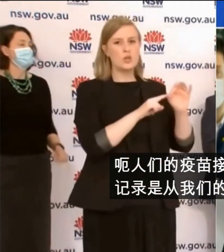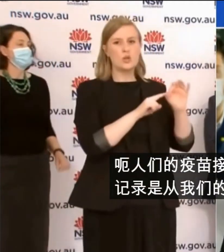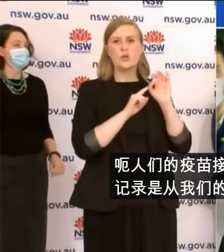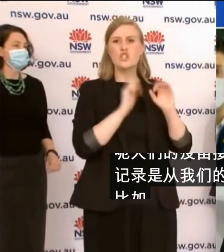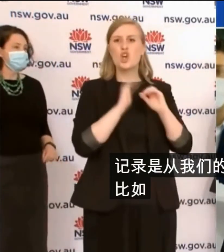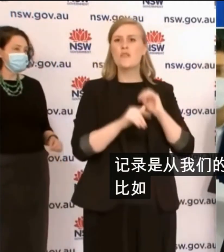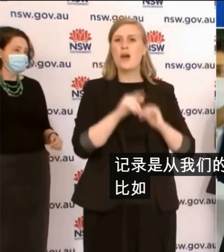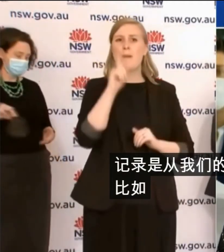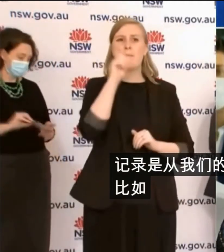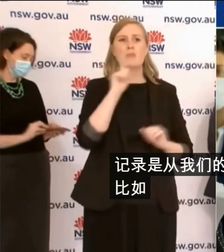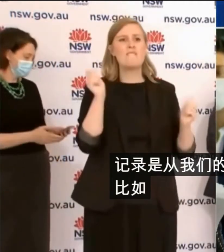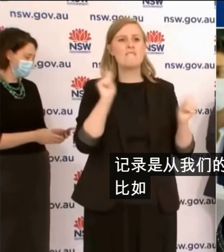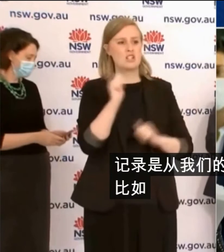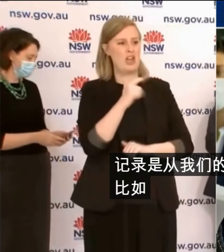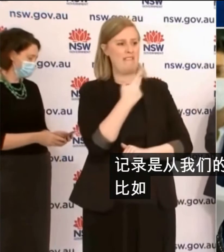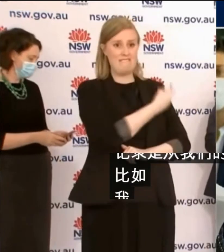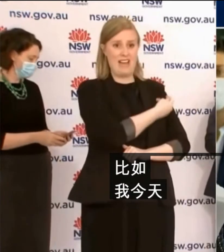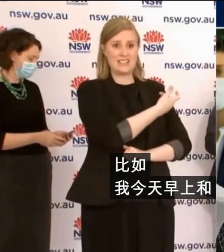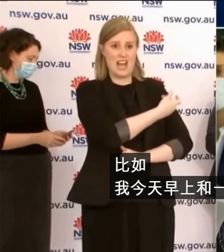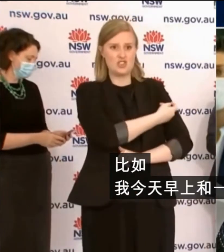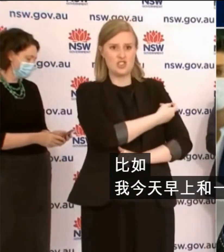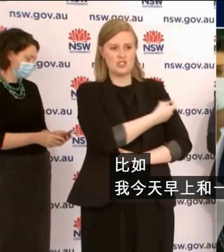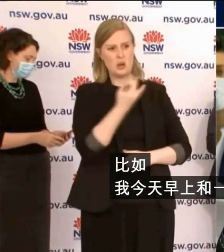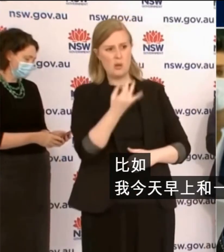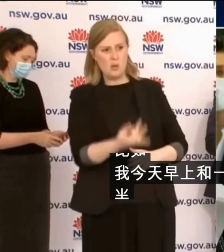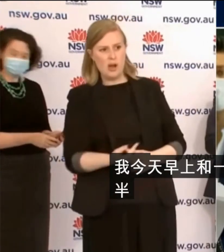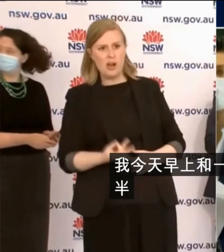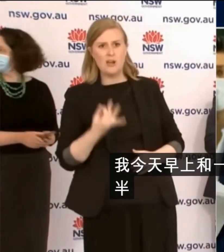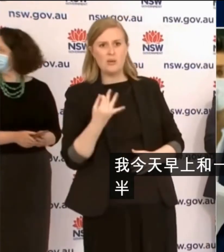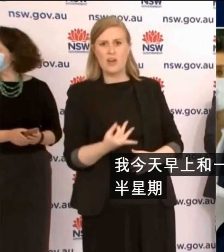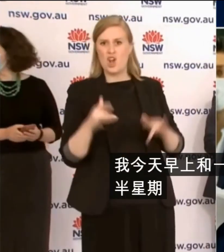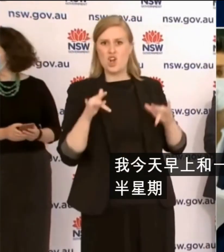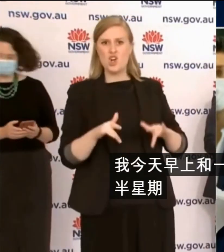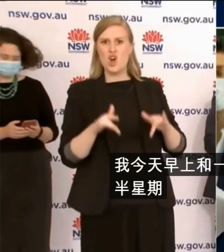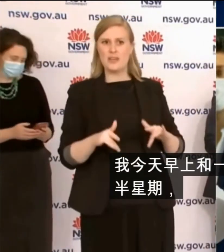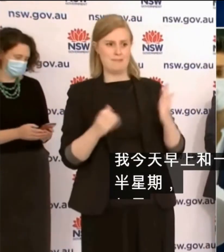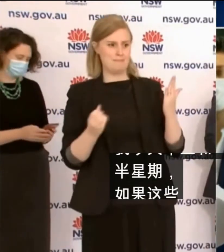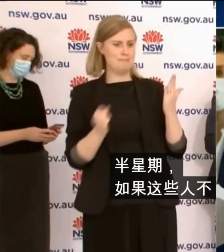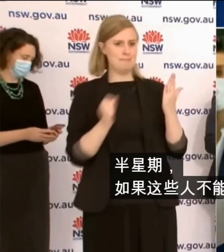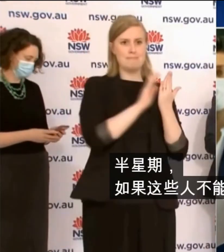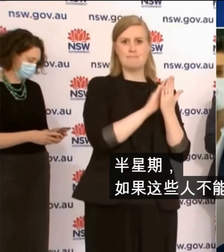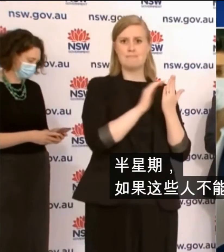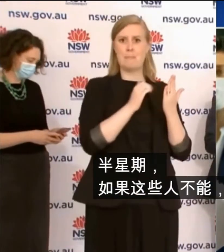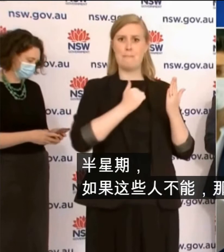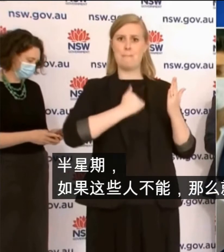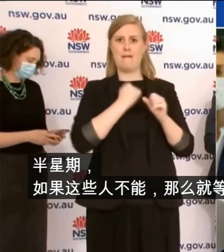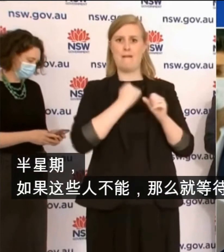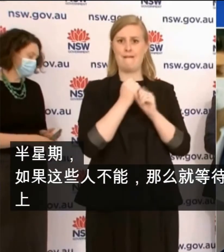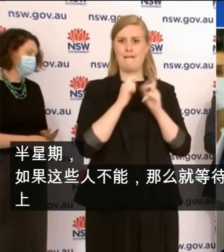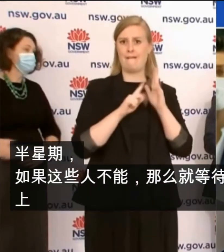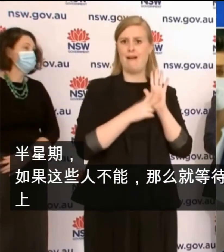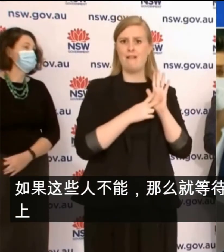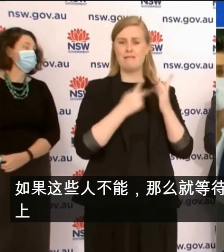of our like Homebush, for instance, one person I spoke to this morning, 5.5 weeks waiting for that to turn up on their record. If these people